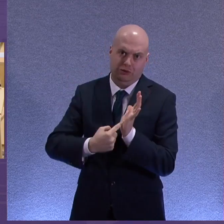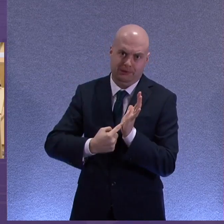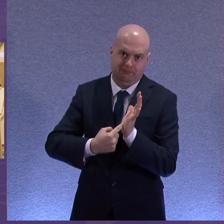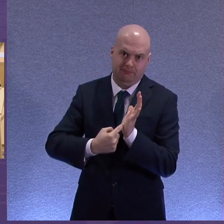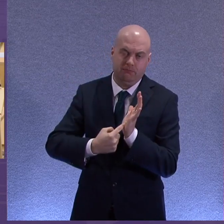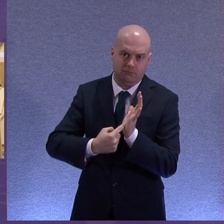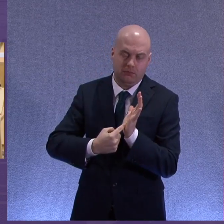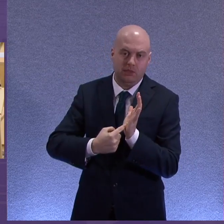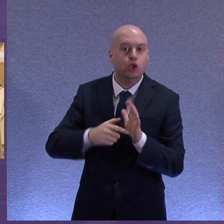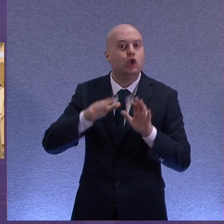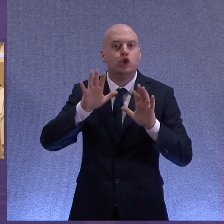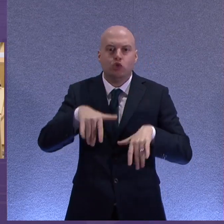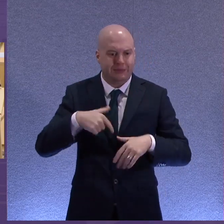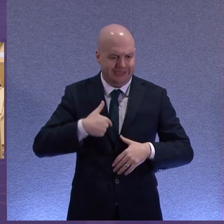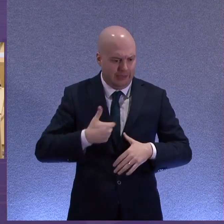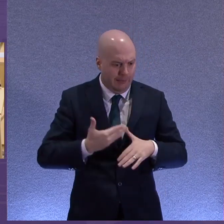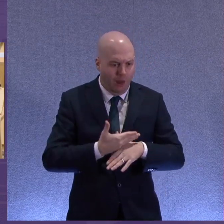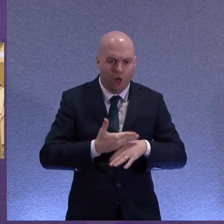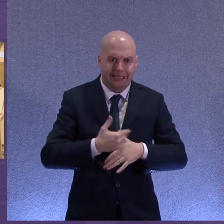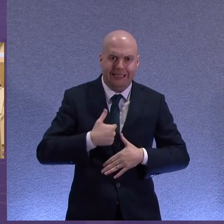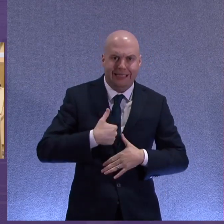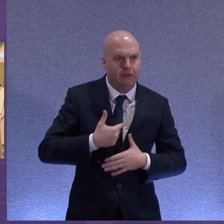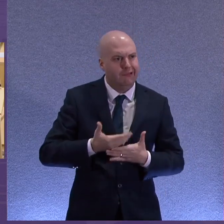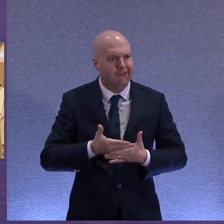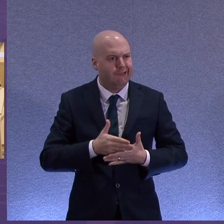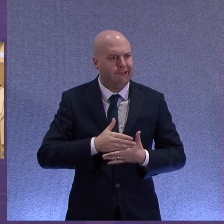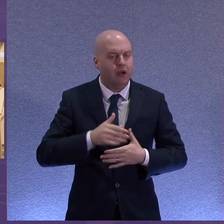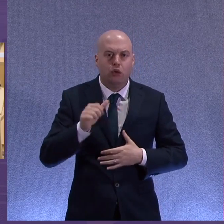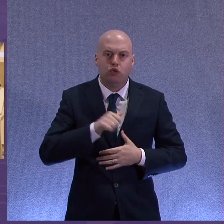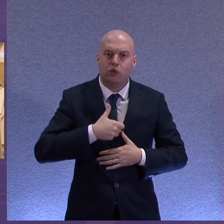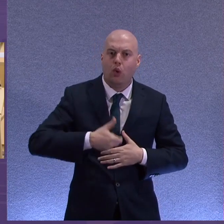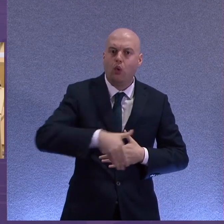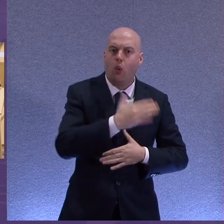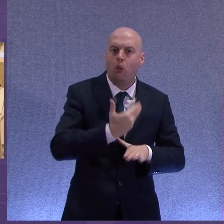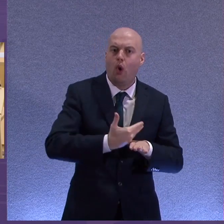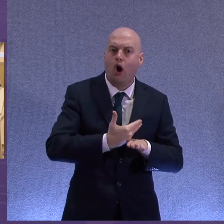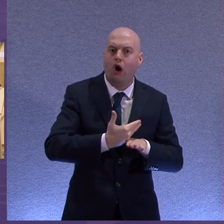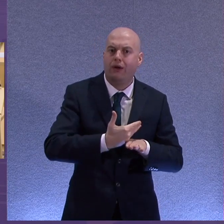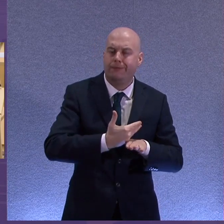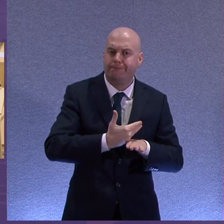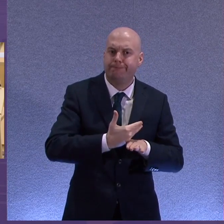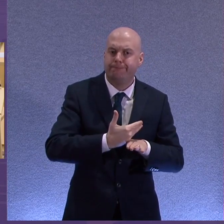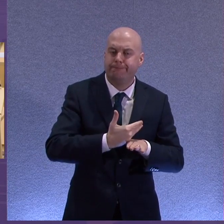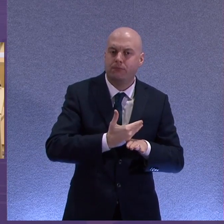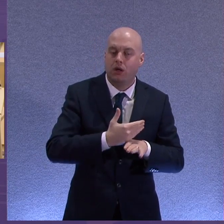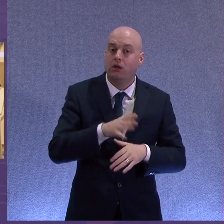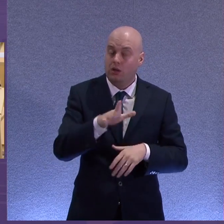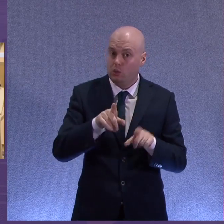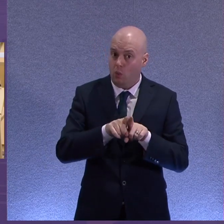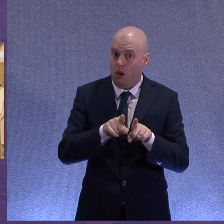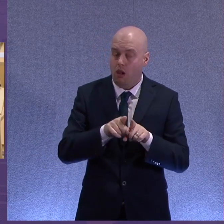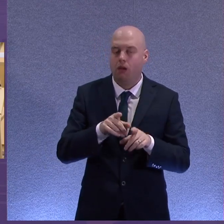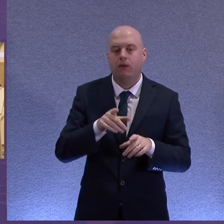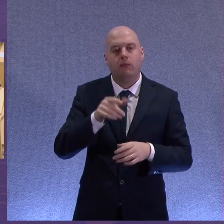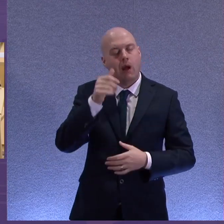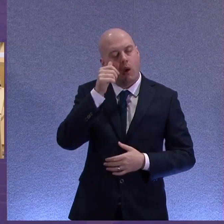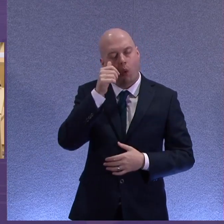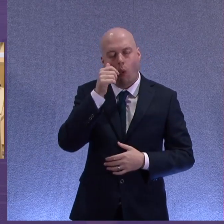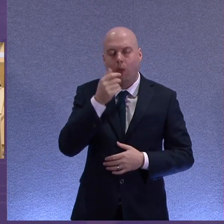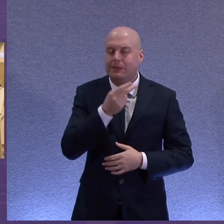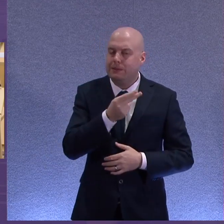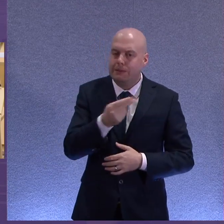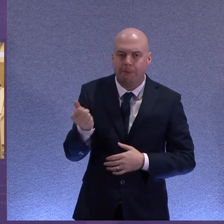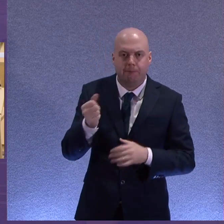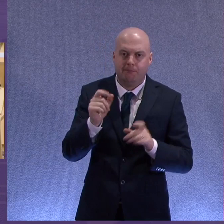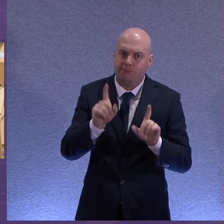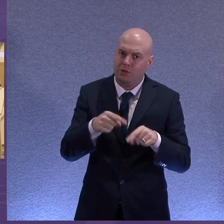or not they should be going into work. And I would also say that, as I'm sure people will appreciate, it's not going to be possible for us to